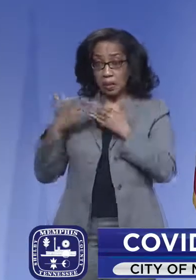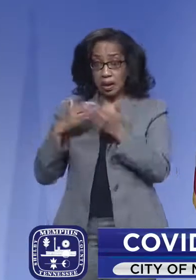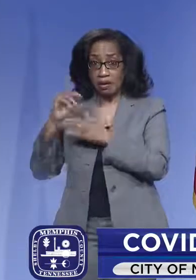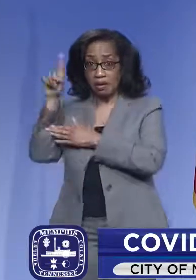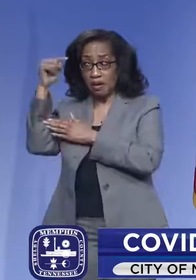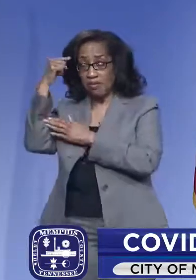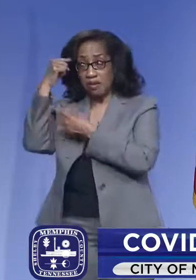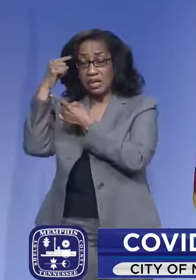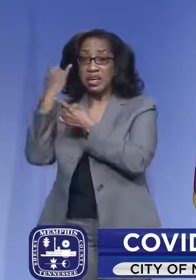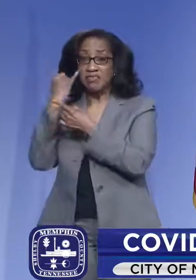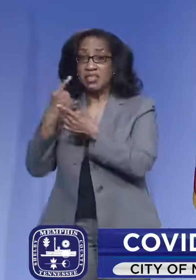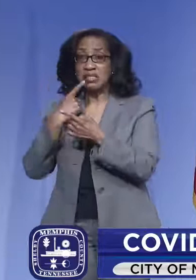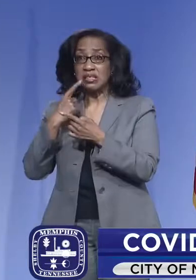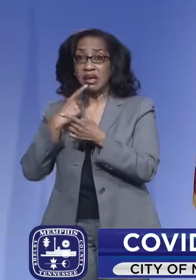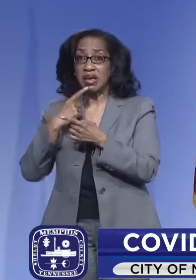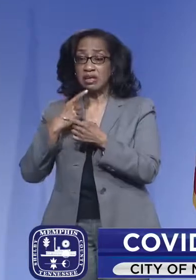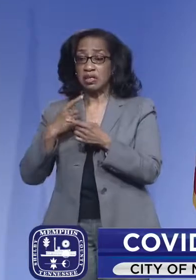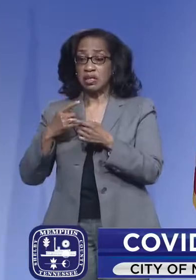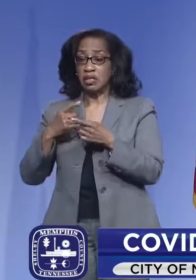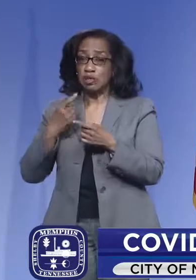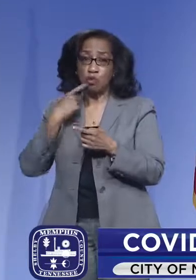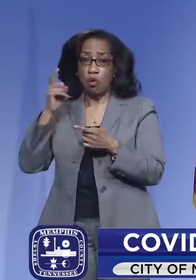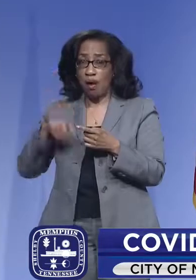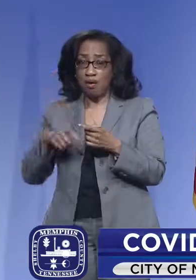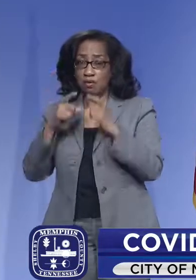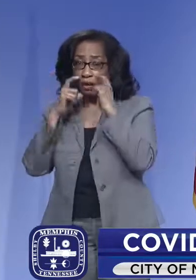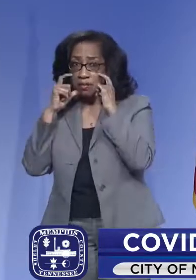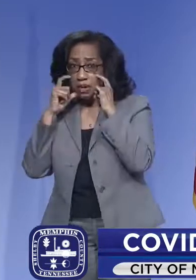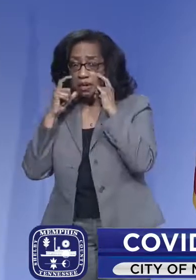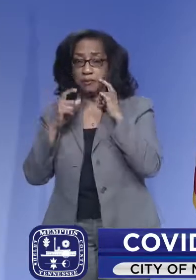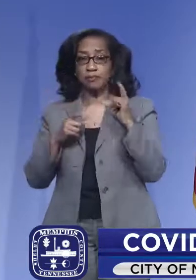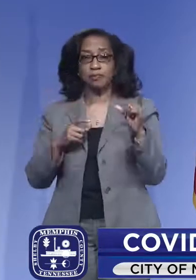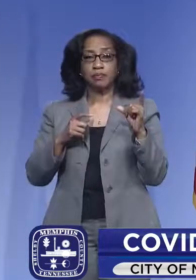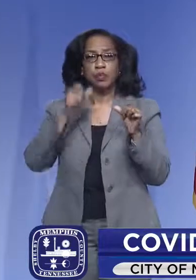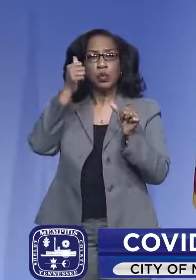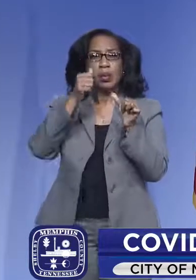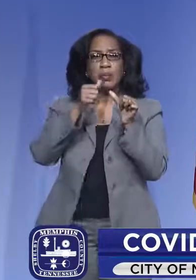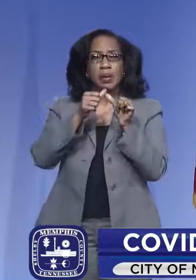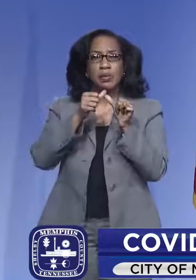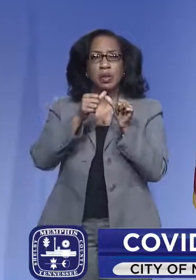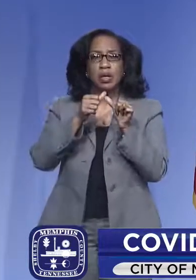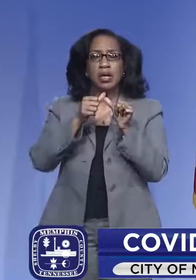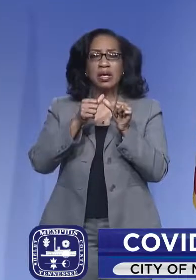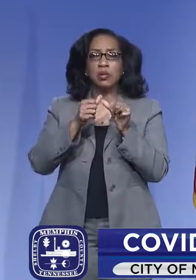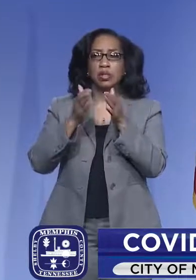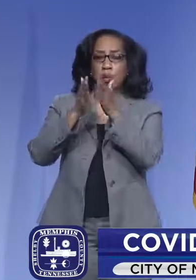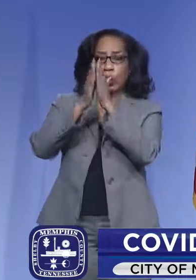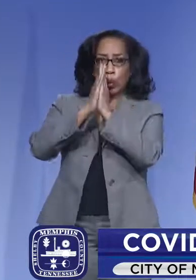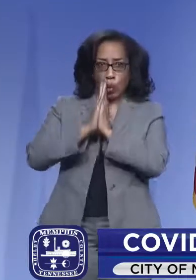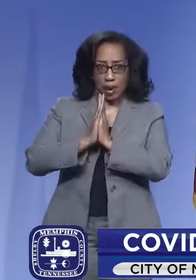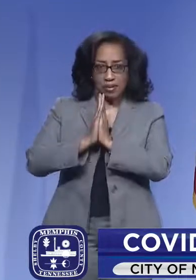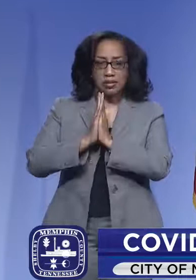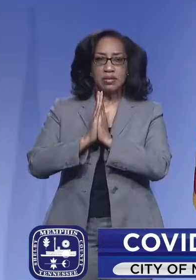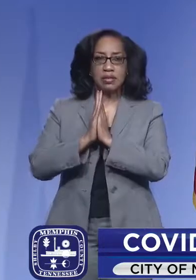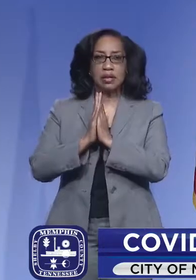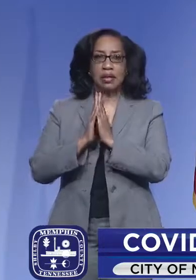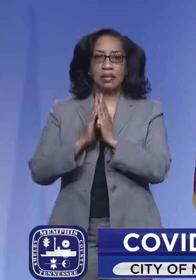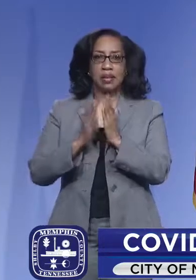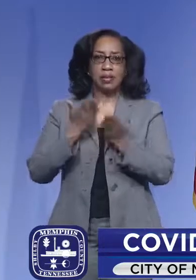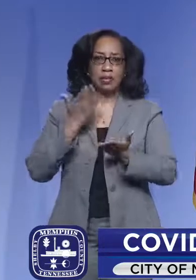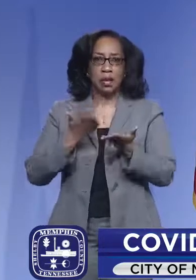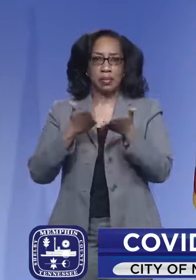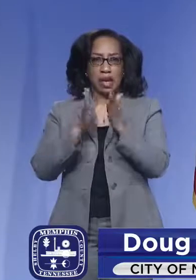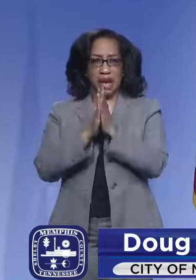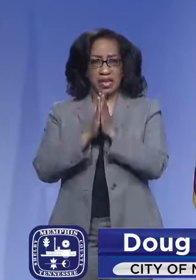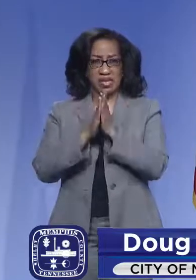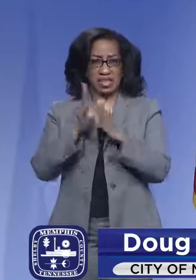governor says? Well, remember, it wasn't an order, it was a request, and it was just an announcement that they may ask the big 6